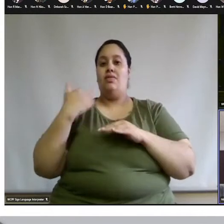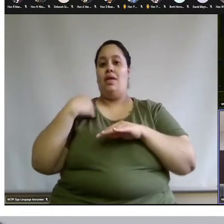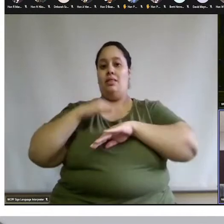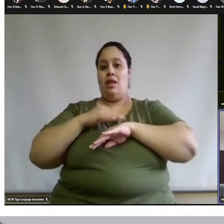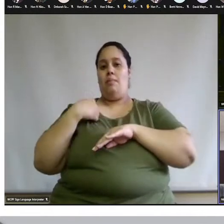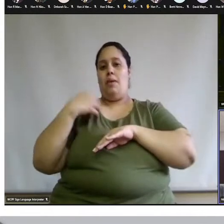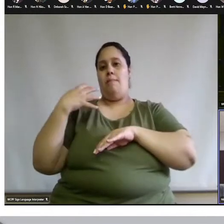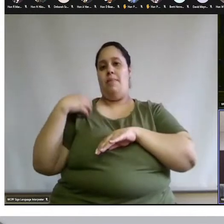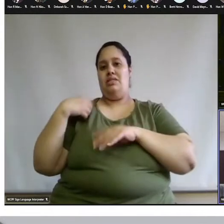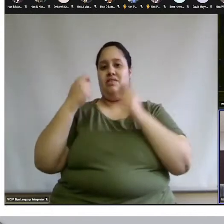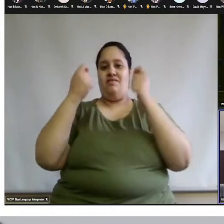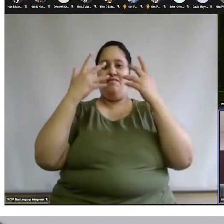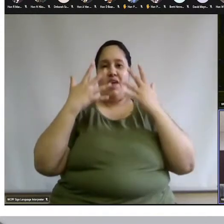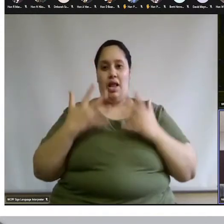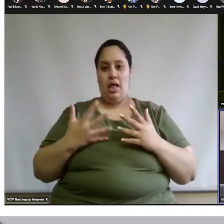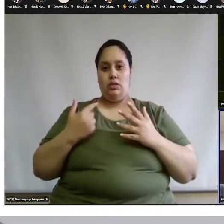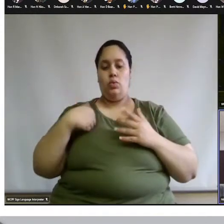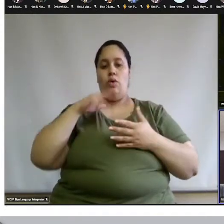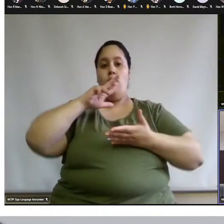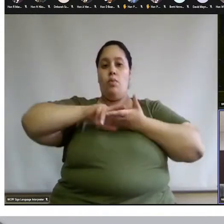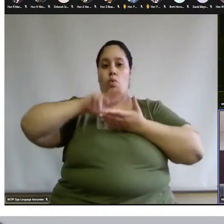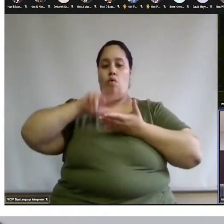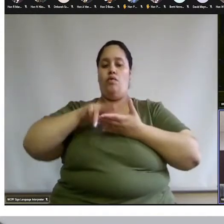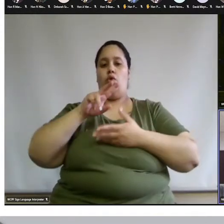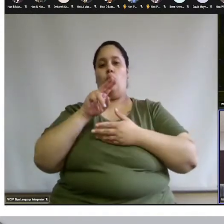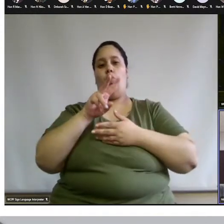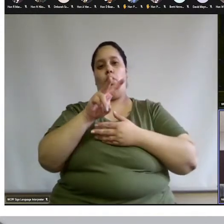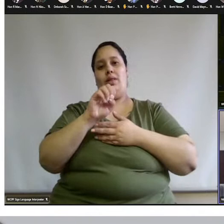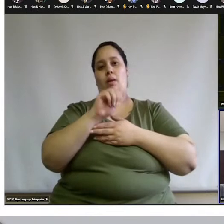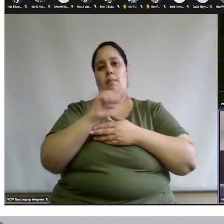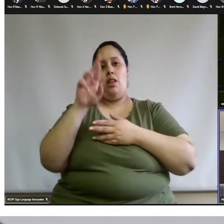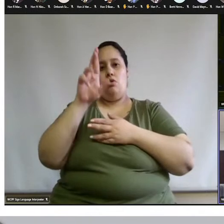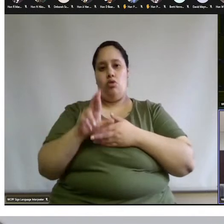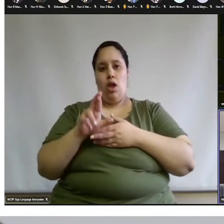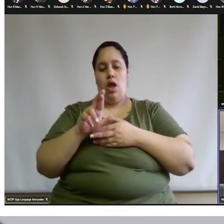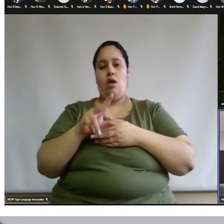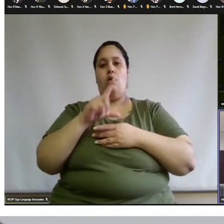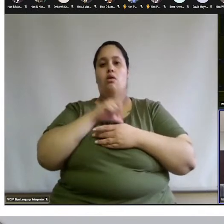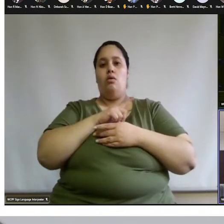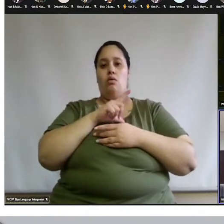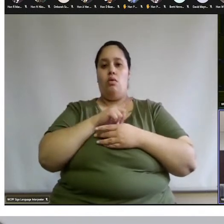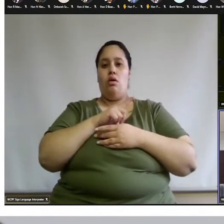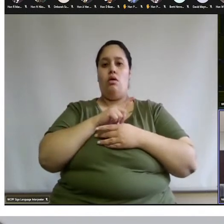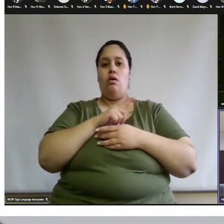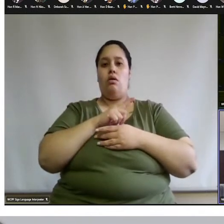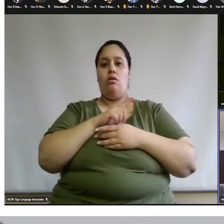of Finance, where we approved the 20 million rand, and due to some